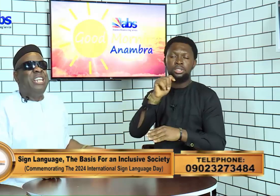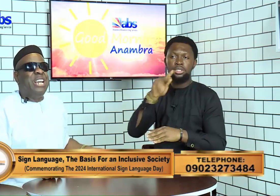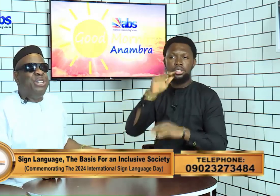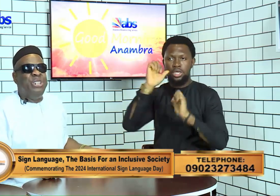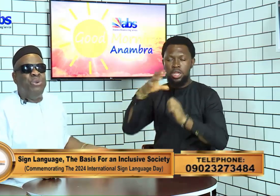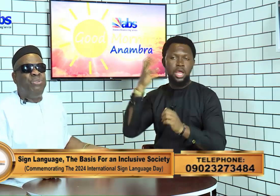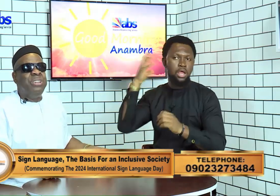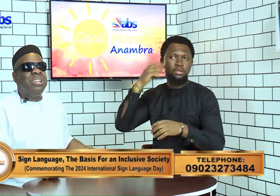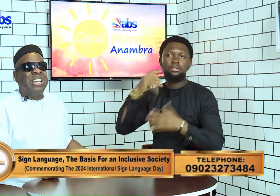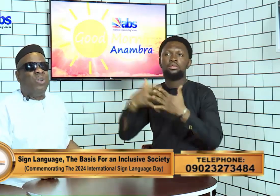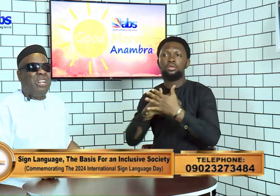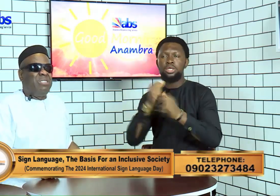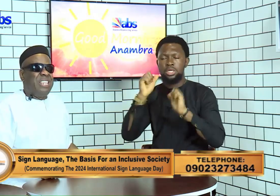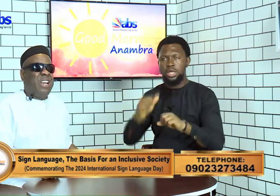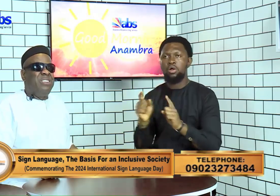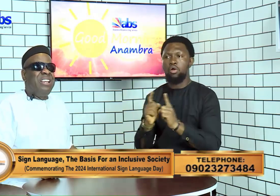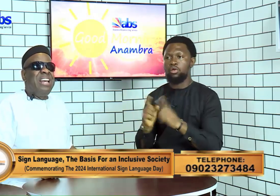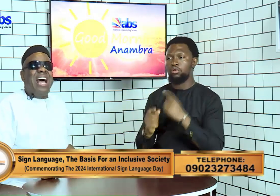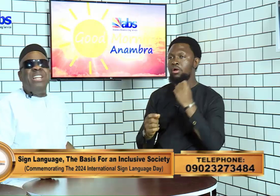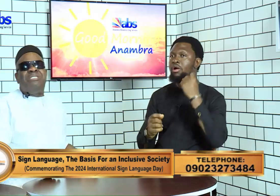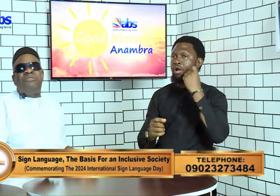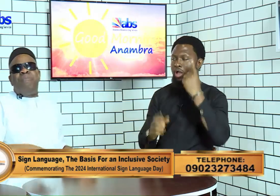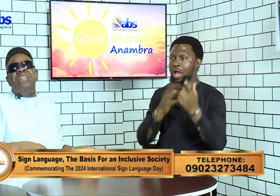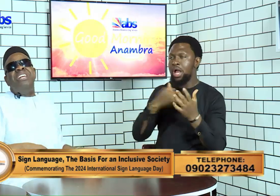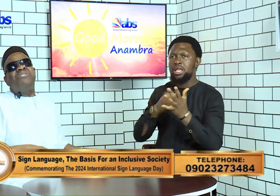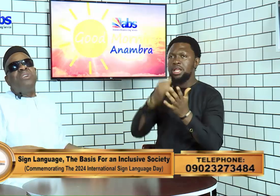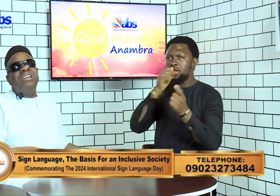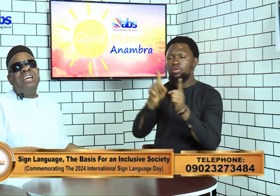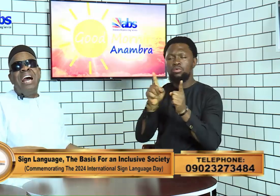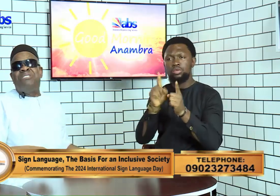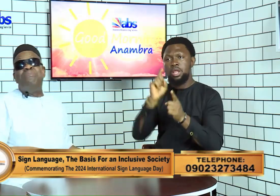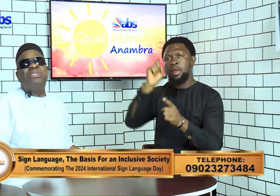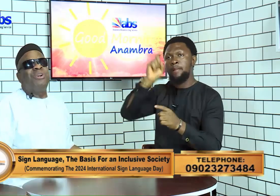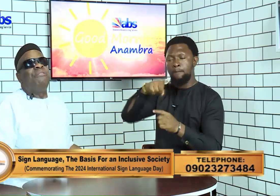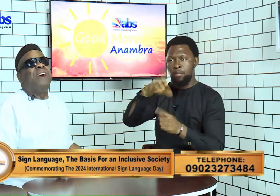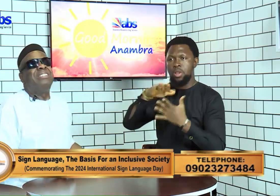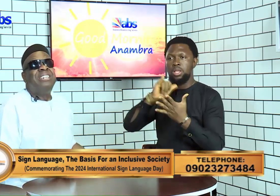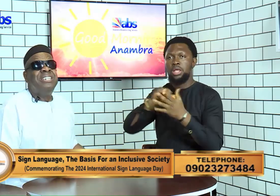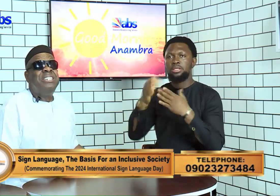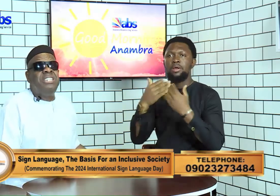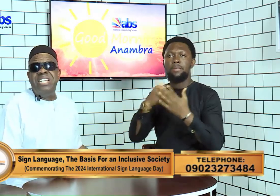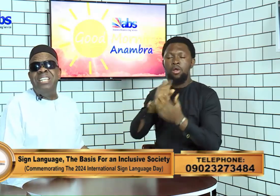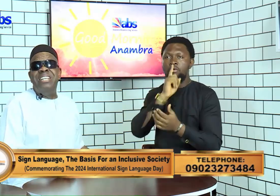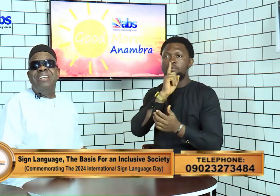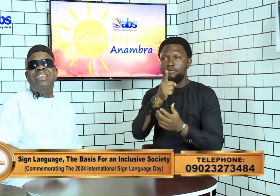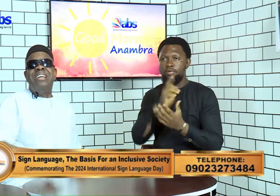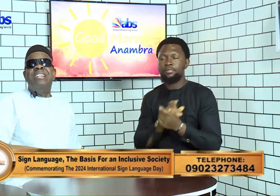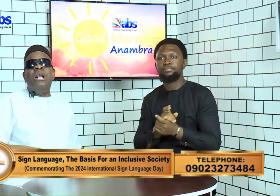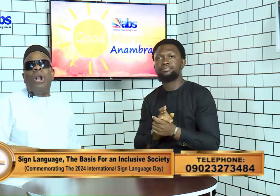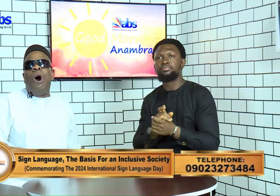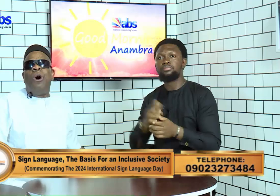can hear the news, can understand. And it is mandatory. As a matter of fact,